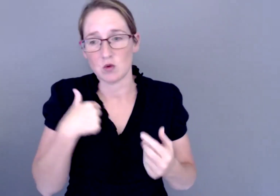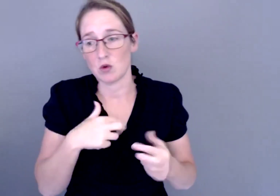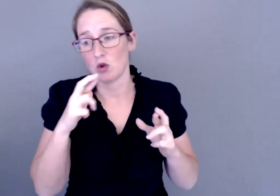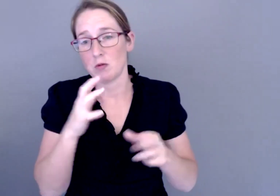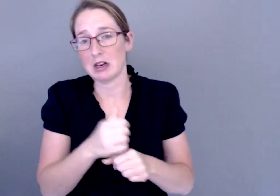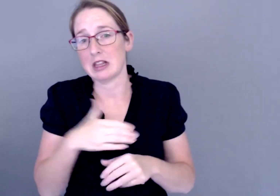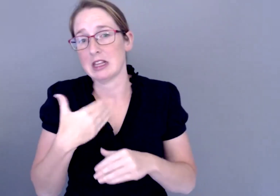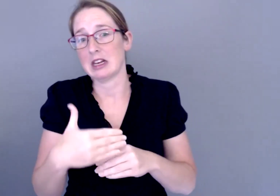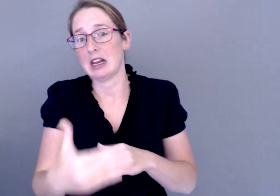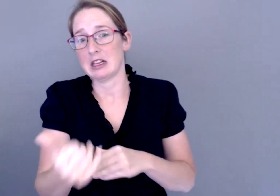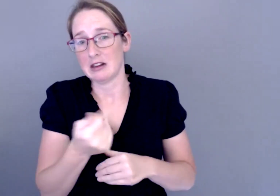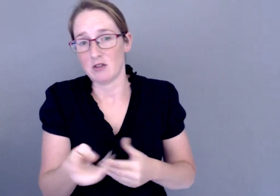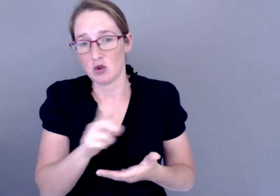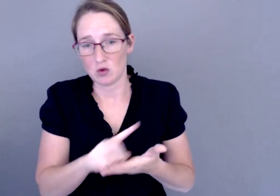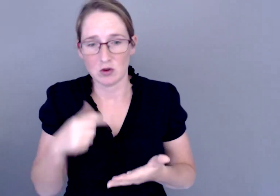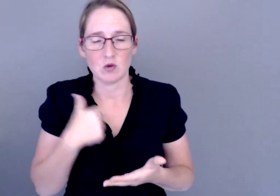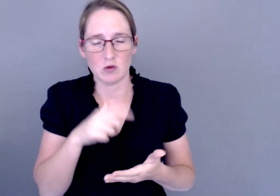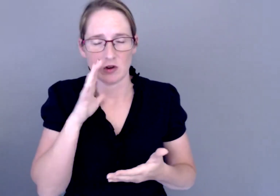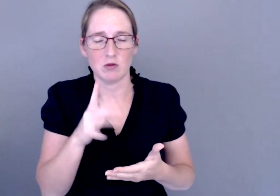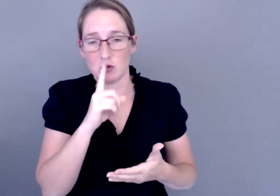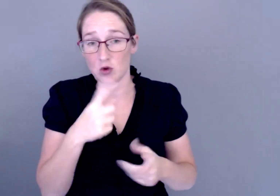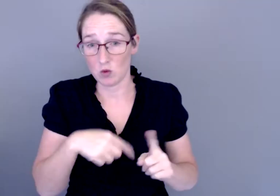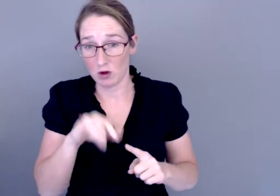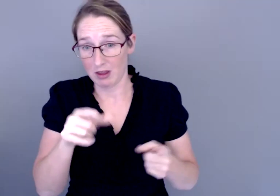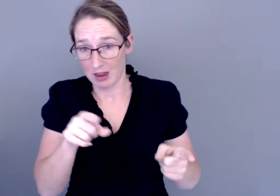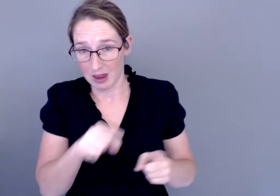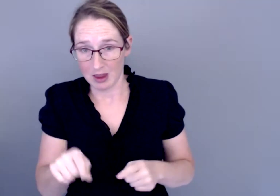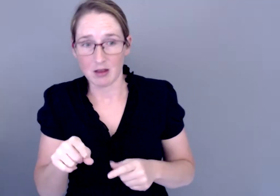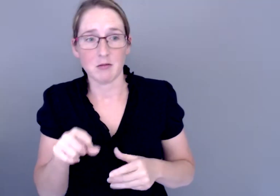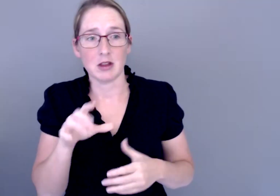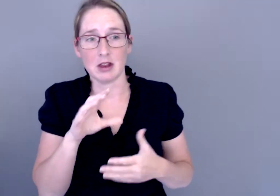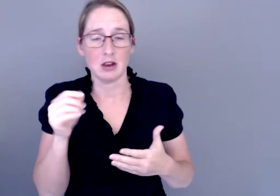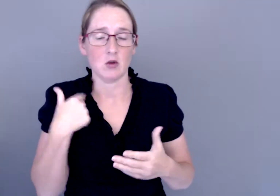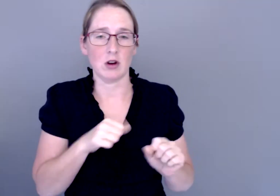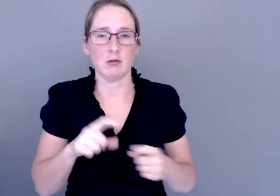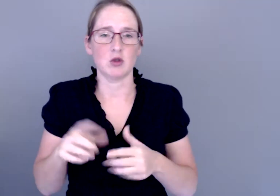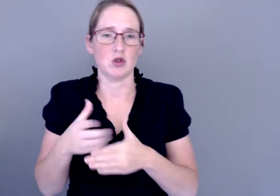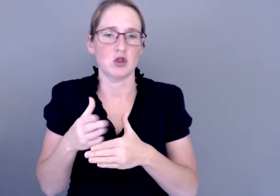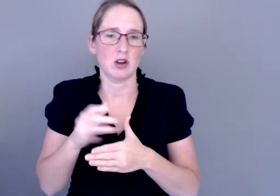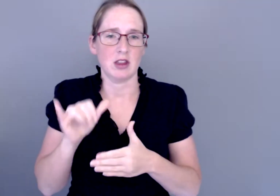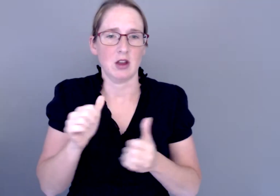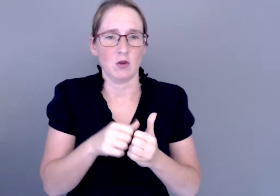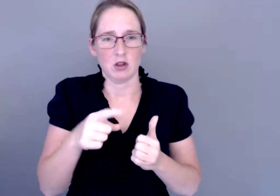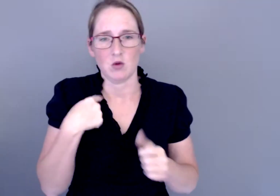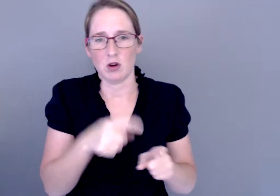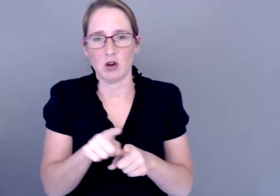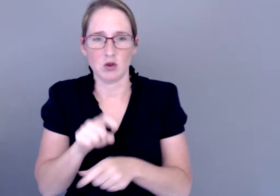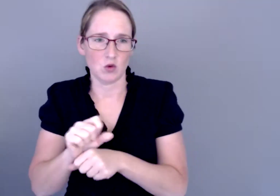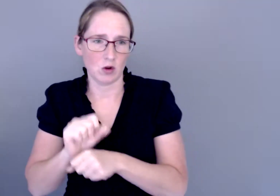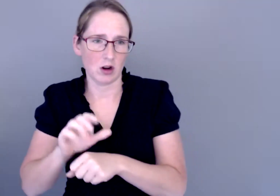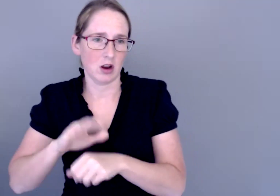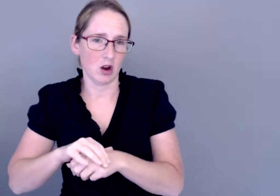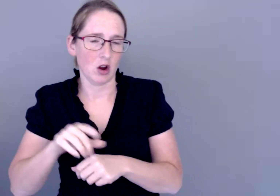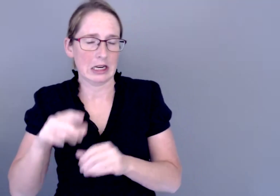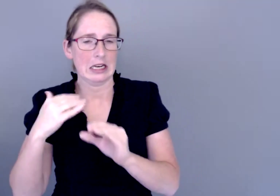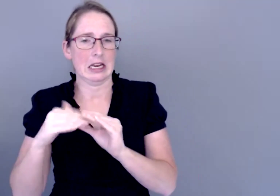the next few weeks. We will be sure that when that happens and the website's up, we're able to share that with you. We're also working on having an